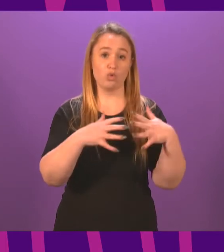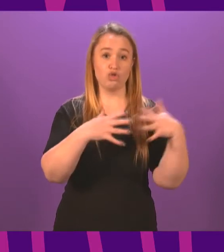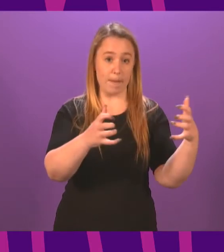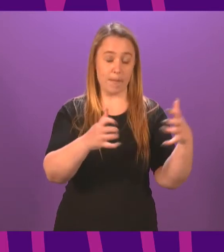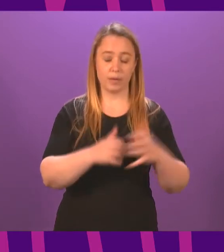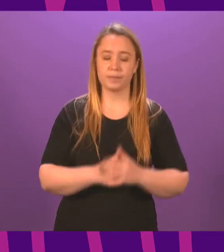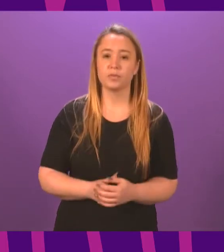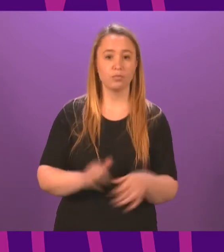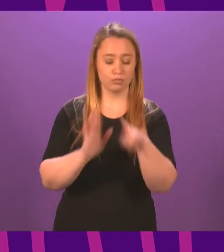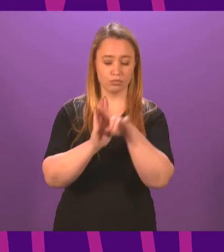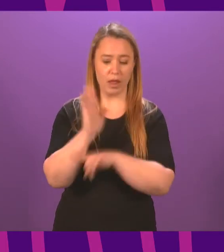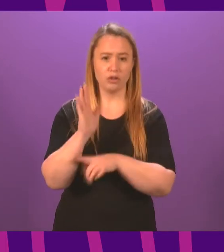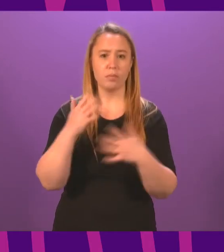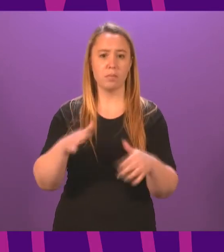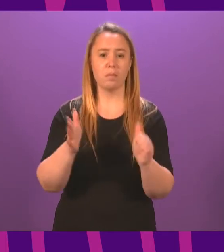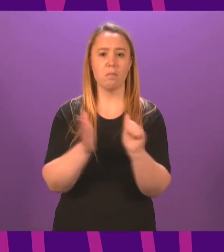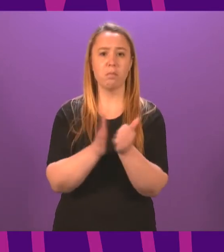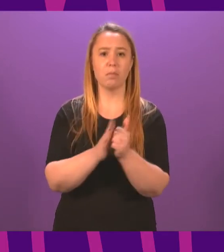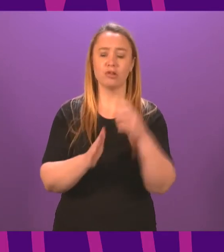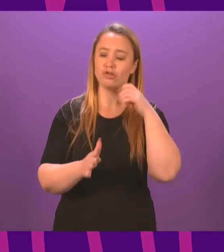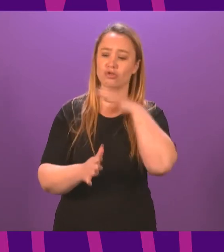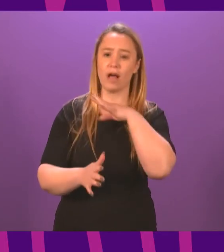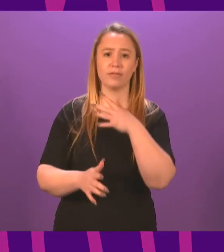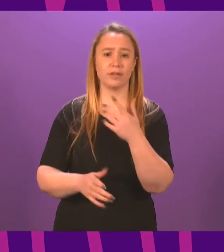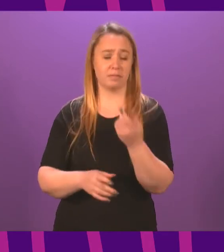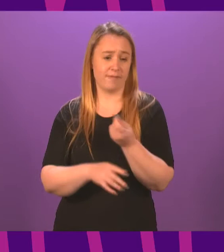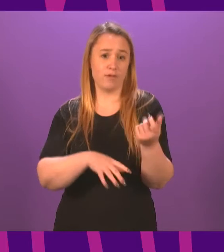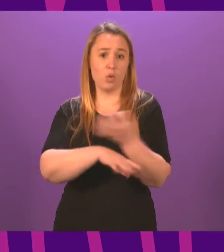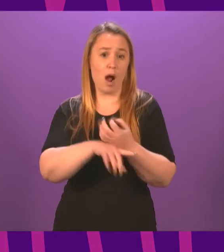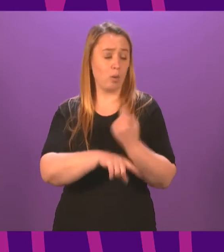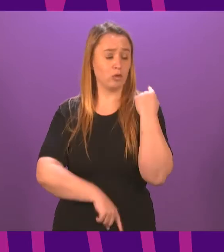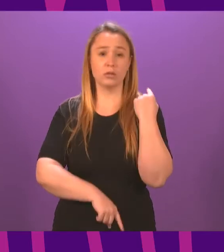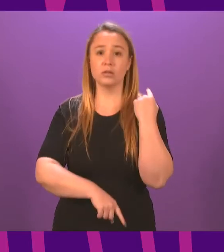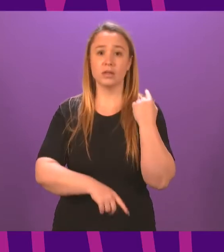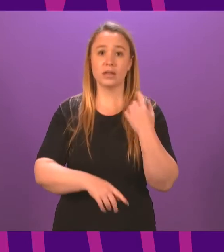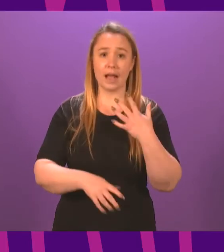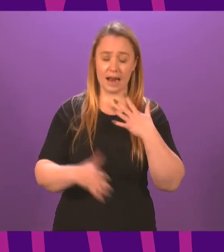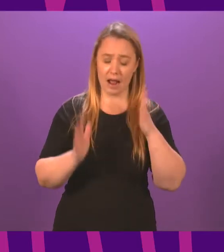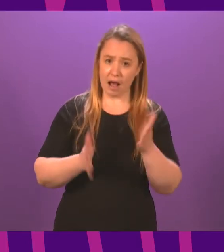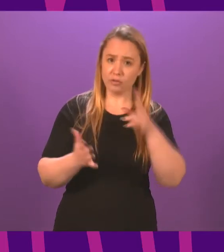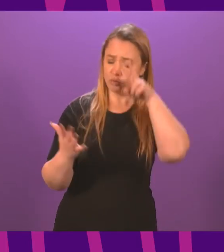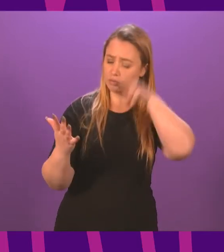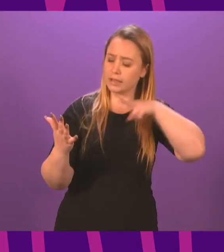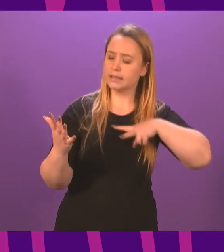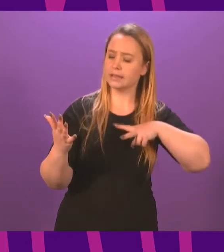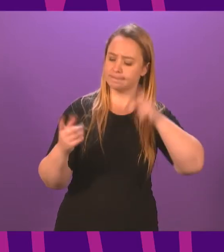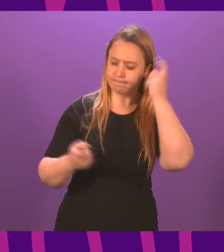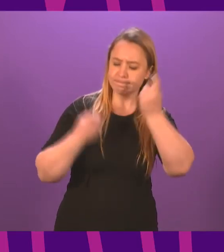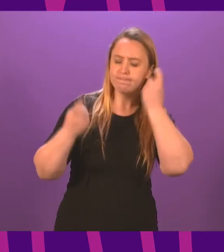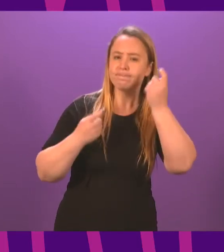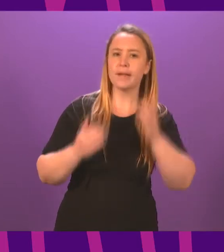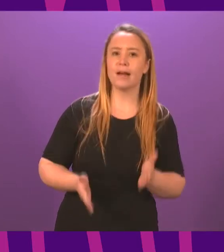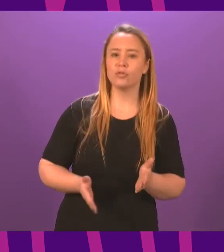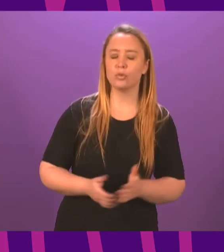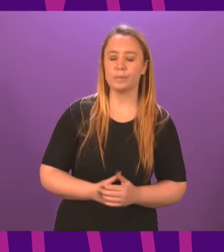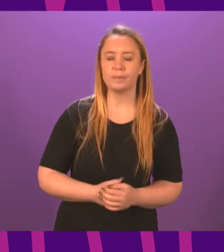regulations have only been published in draft a few hours ago, and we and others will need time to reflect upon them. Now, that important proviso